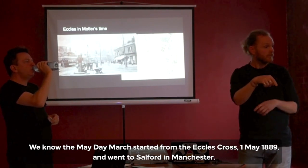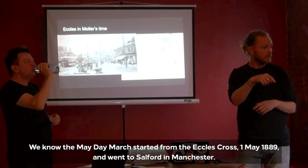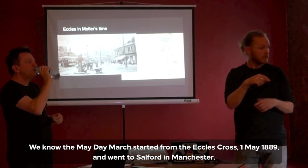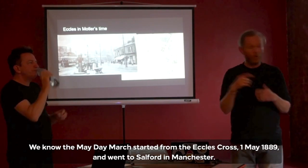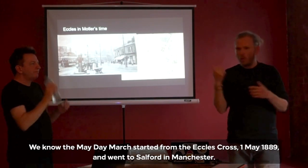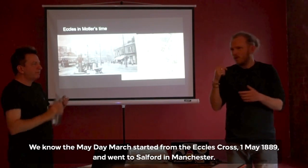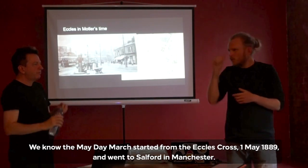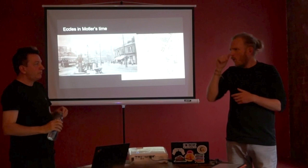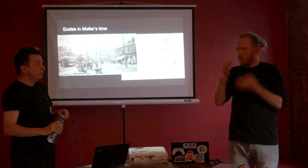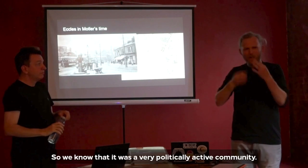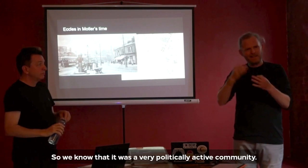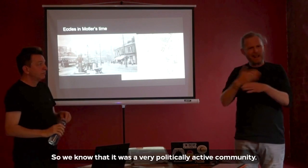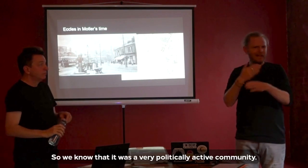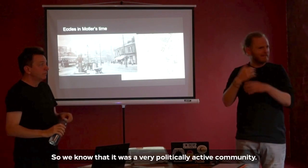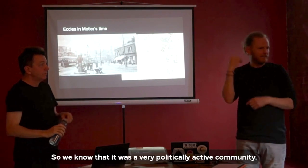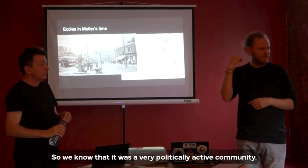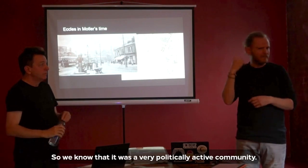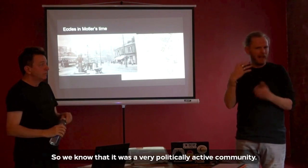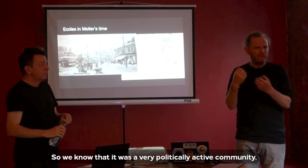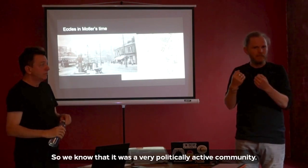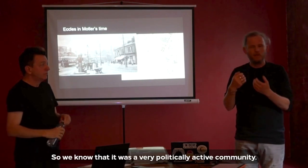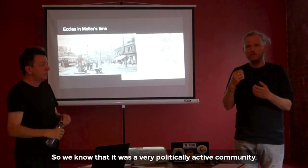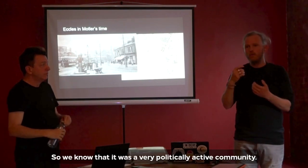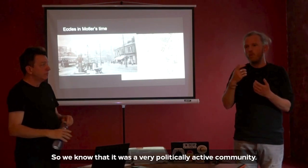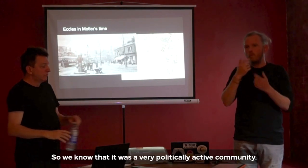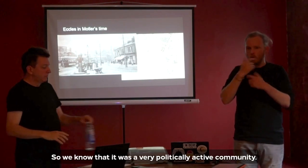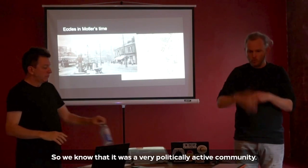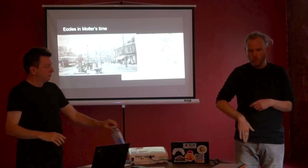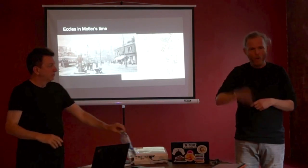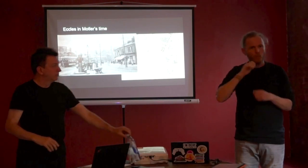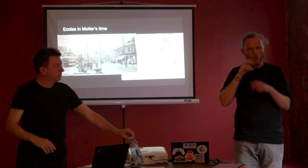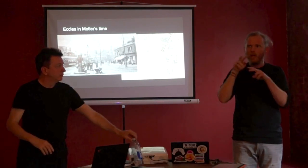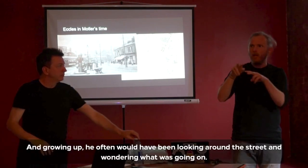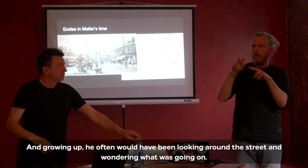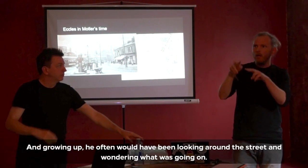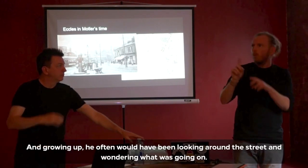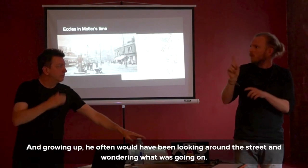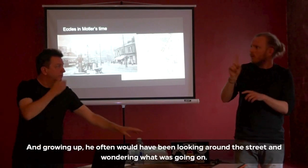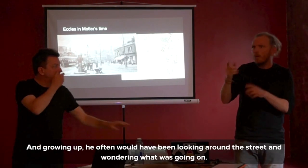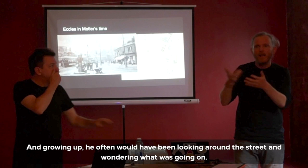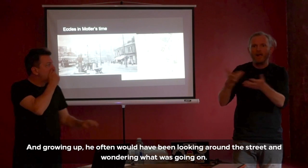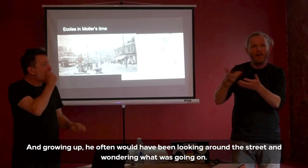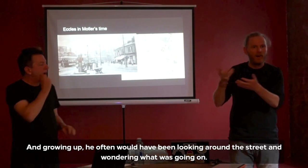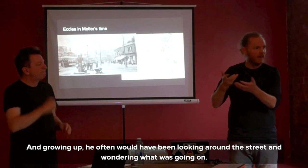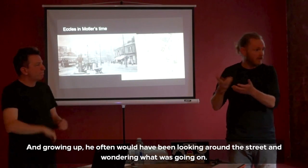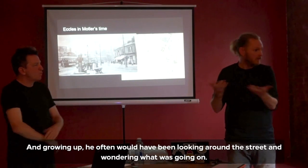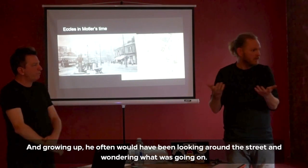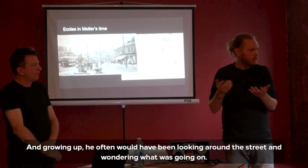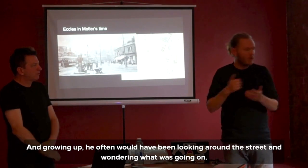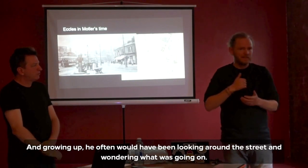in Manchester. So we know that it was a very politically active community, and growing up, he often would have been looking out